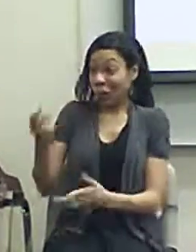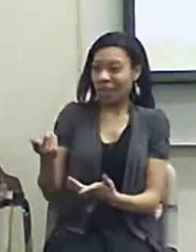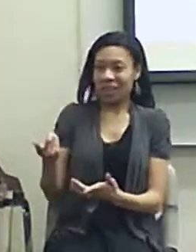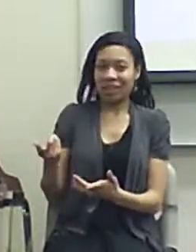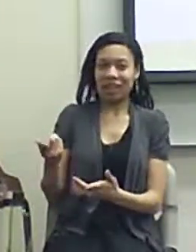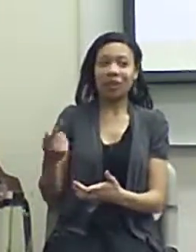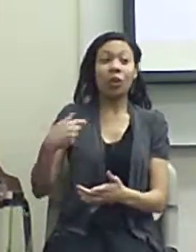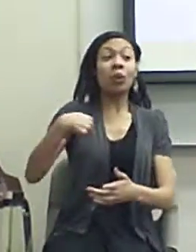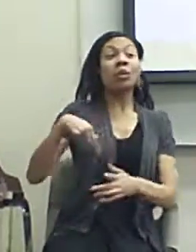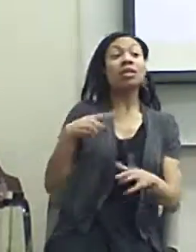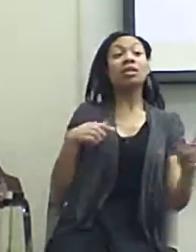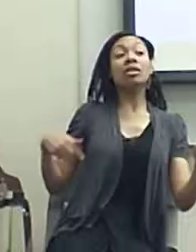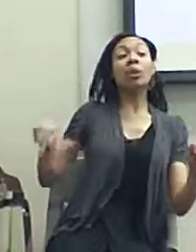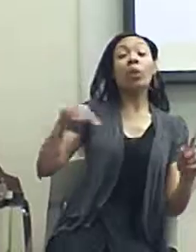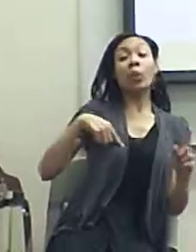We are the introverts.